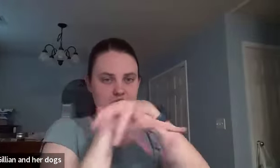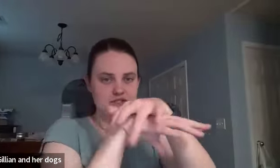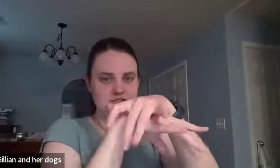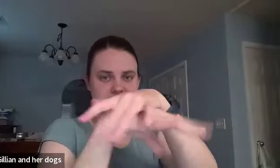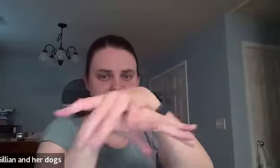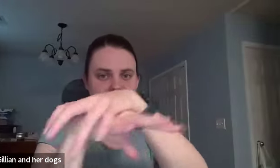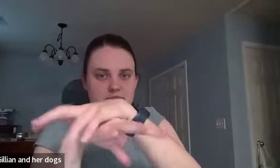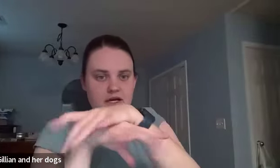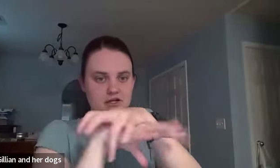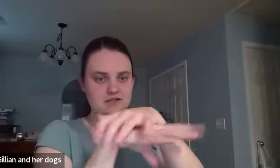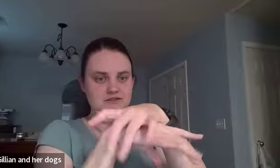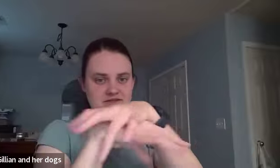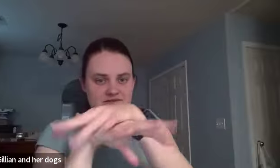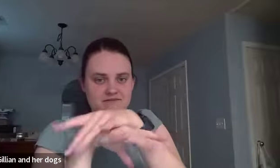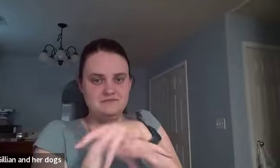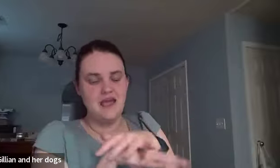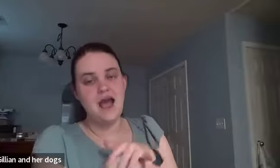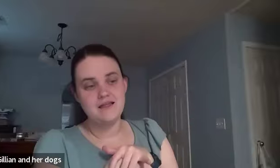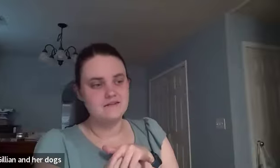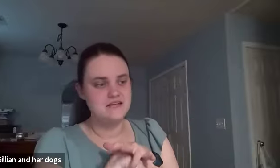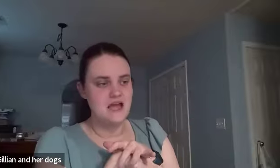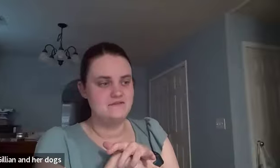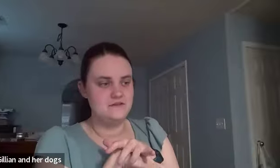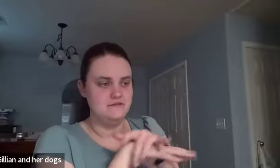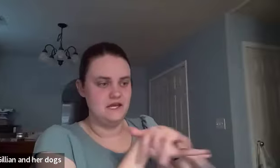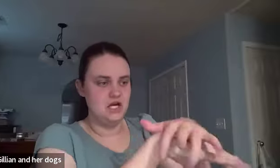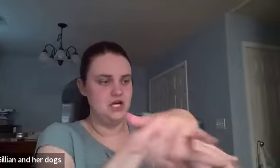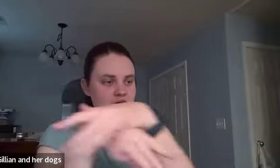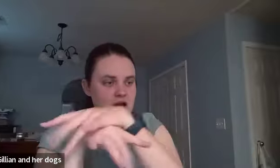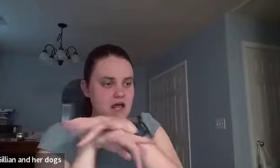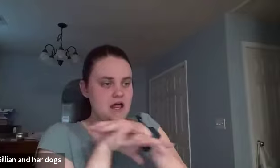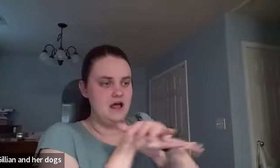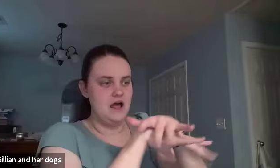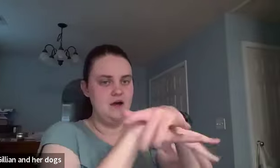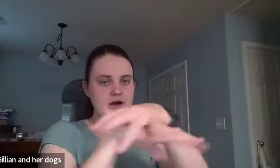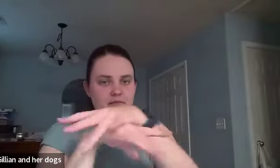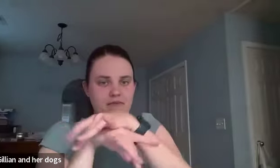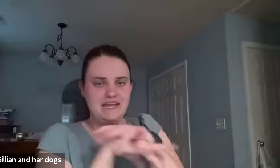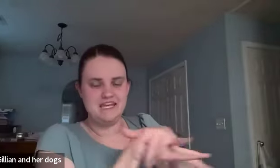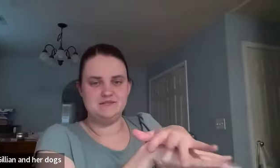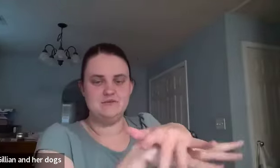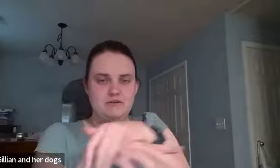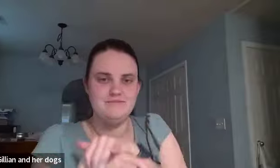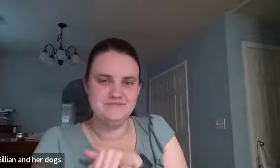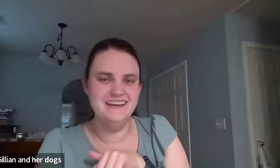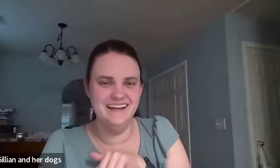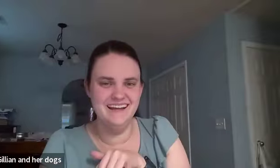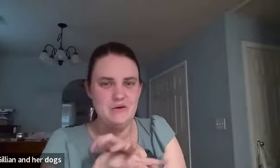Spider. Spider. I love to add for the flair, my hands moving around.